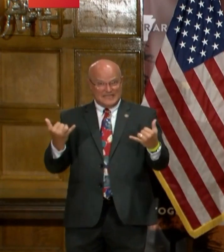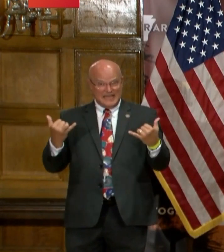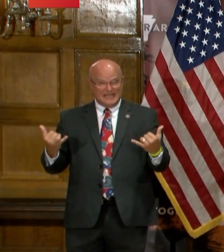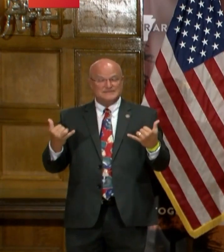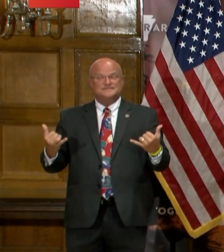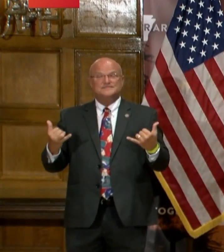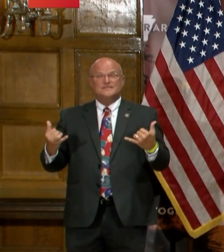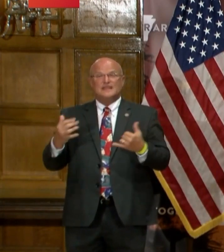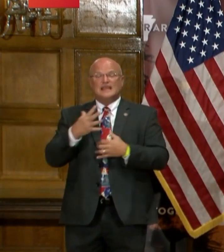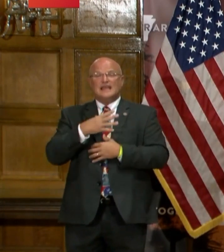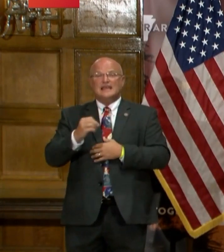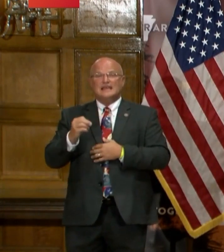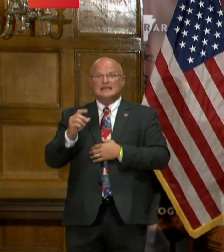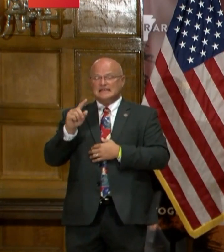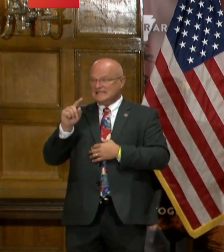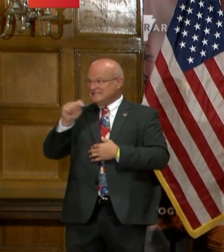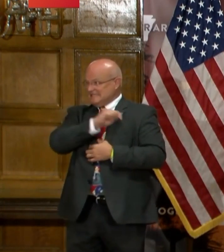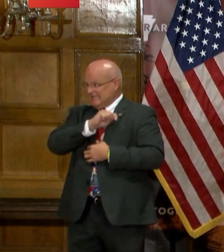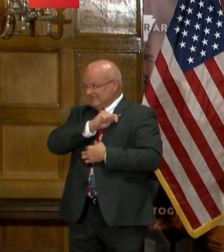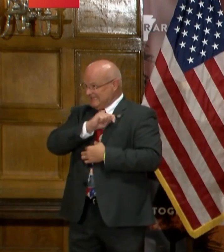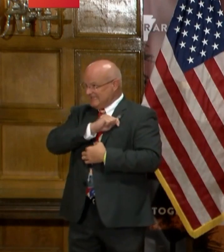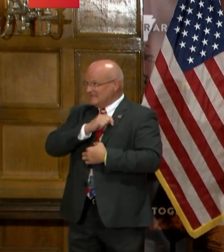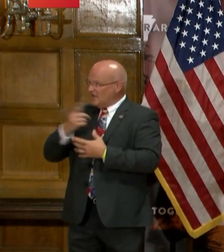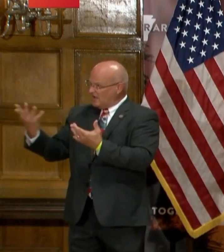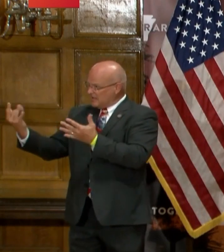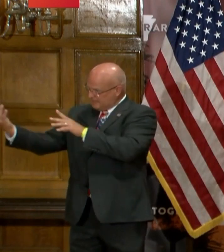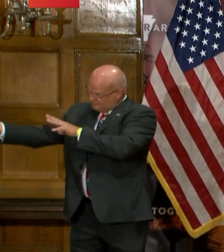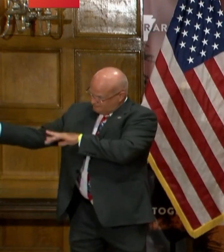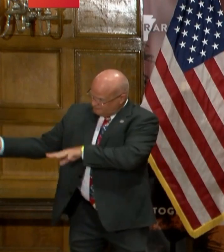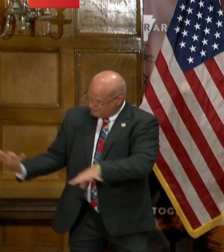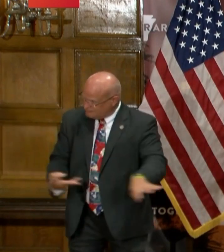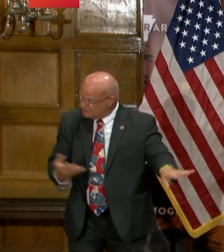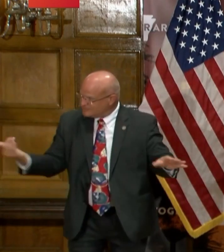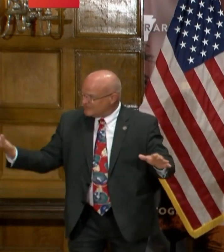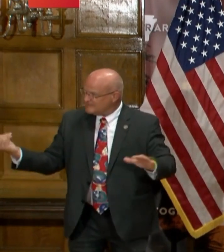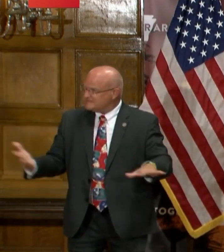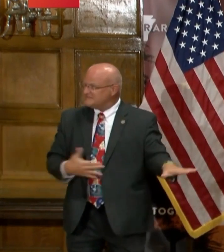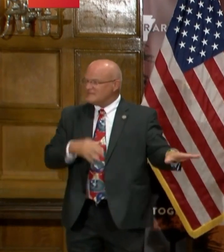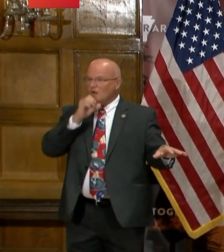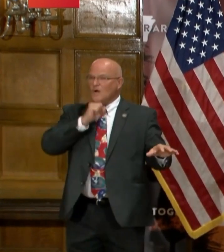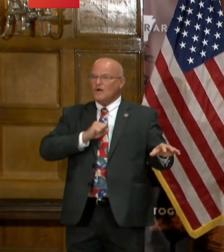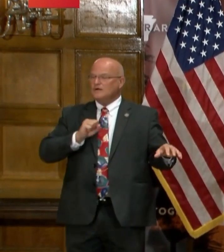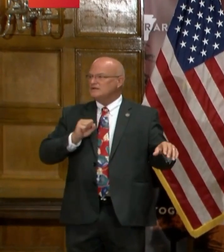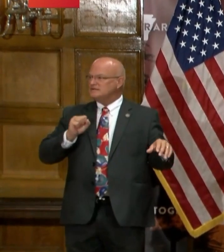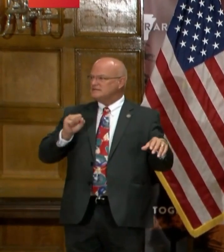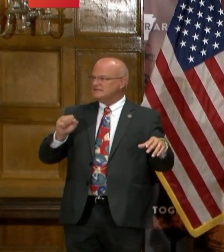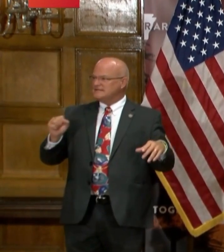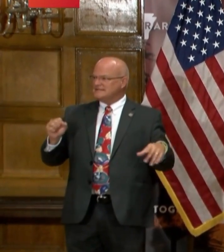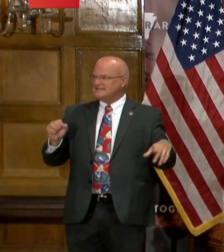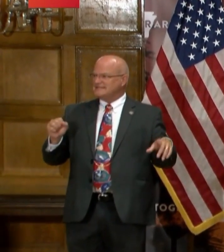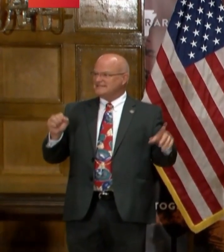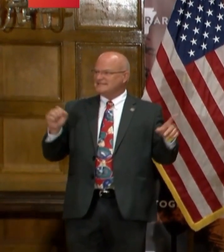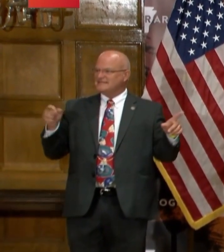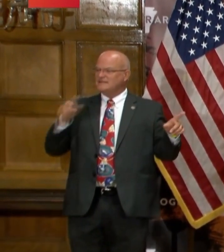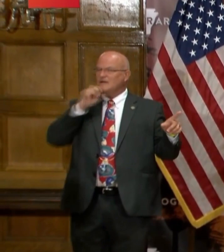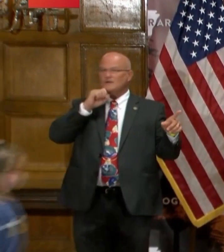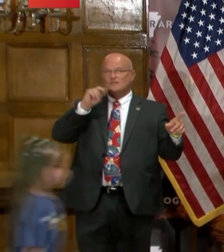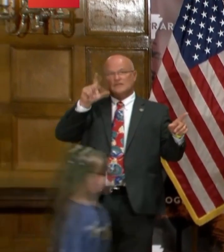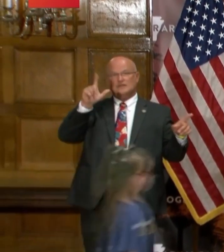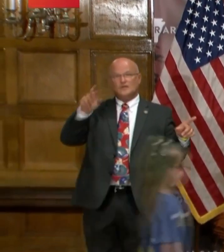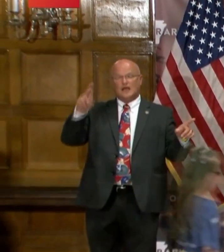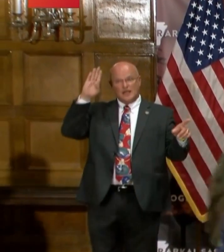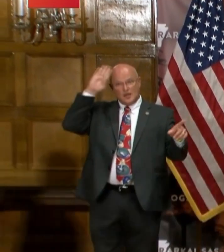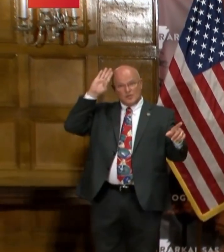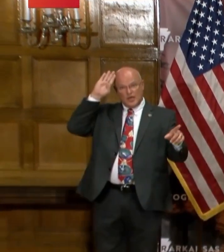today. Tinley Lease, if they would all come back here, age 5 from North Little Rock. We have